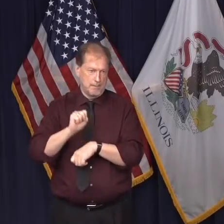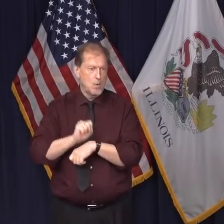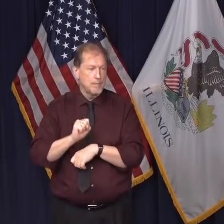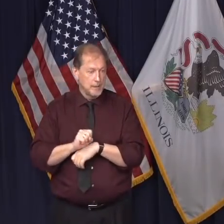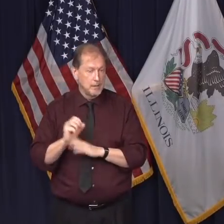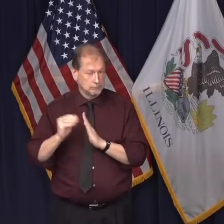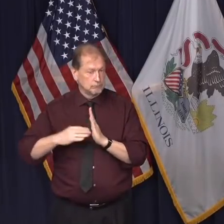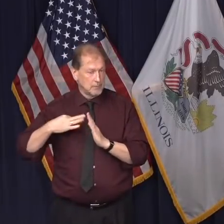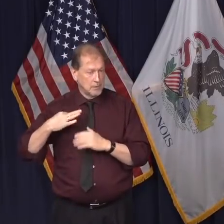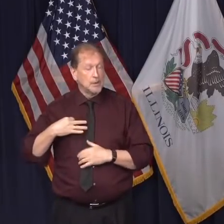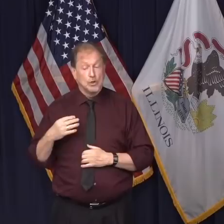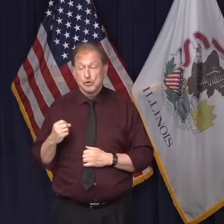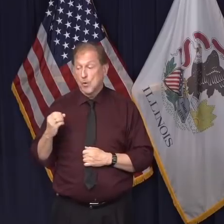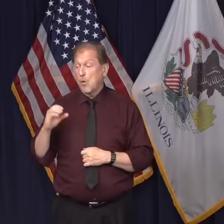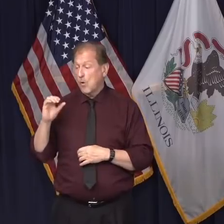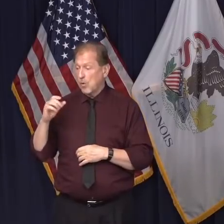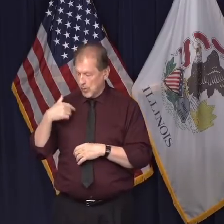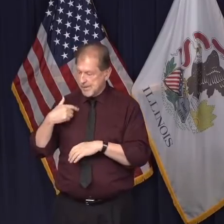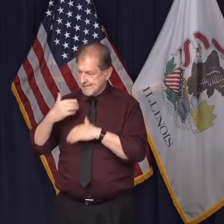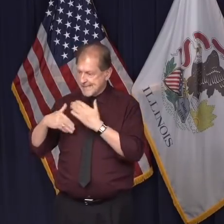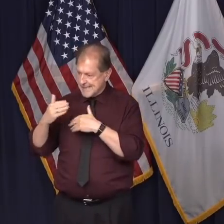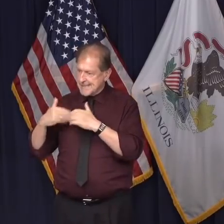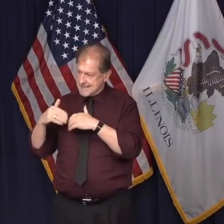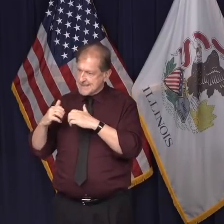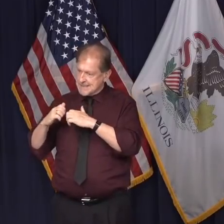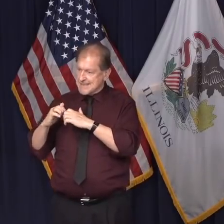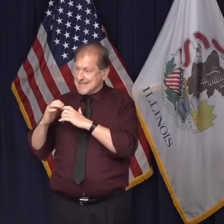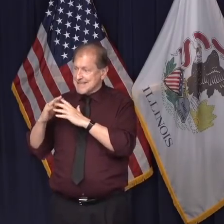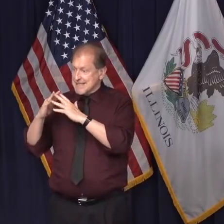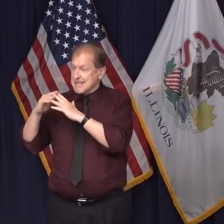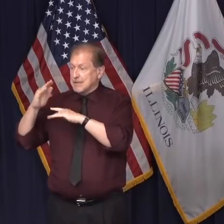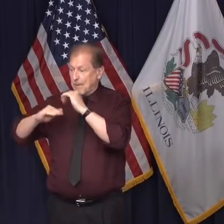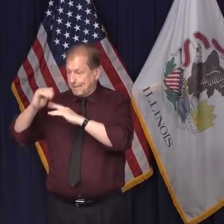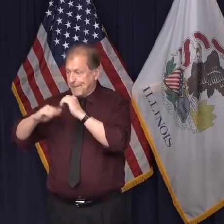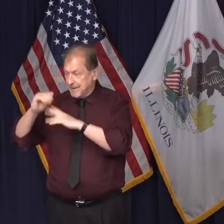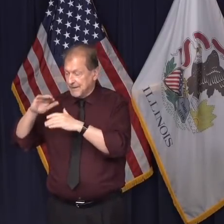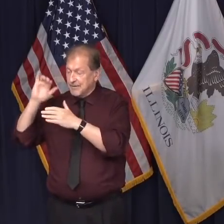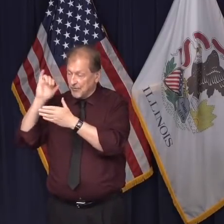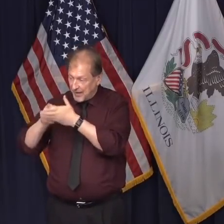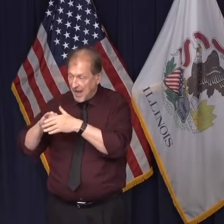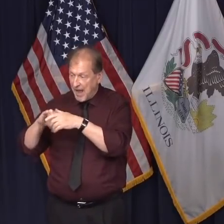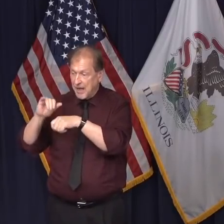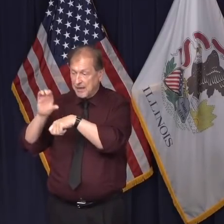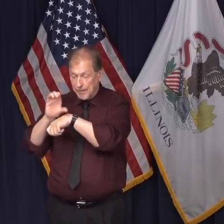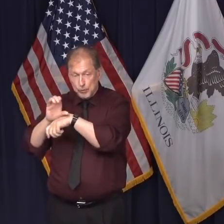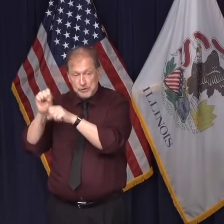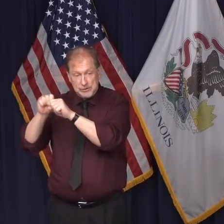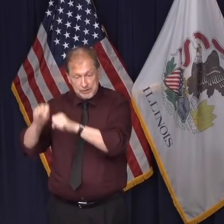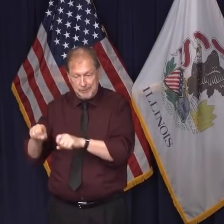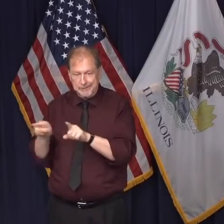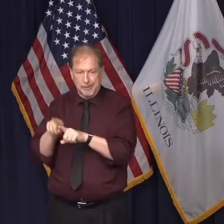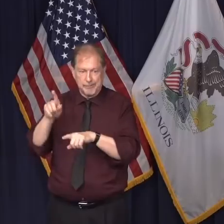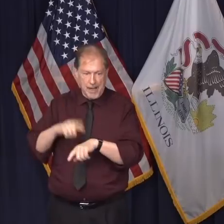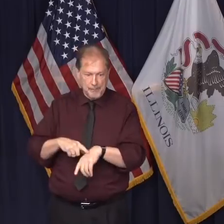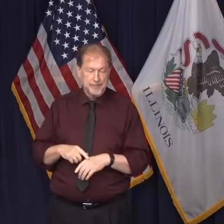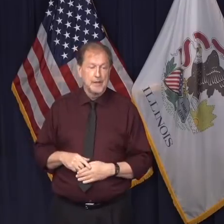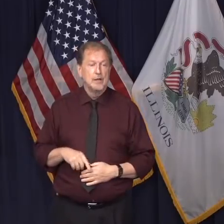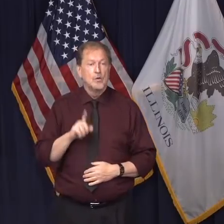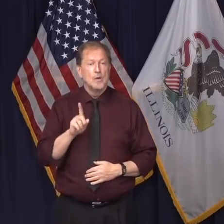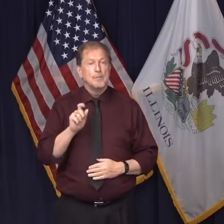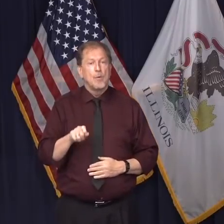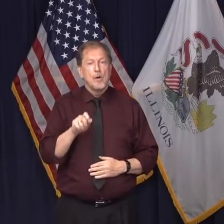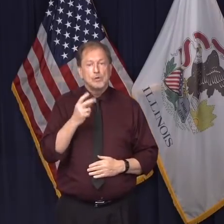build that ship and float that boat at the same time. And we're doing the best we can. And 1.2